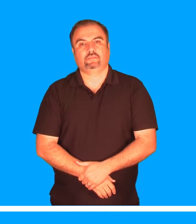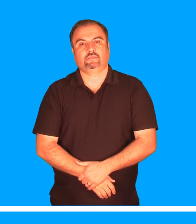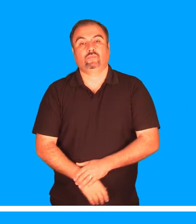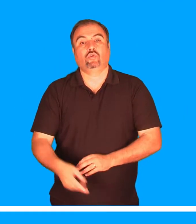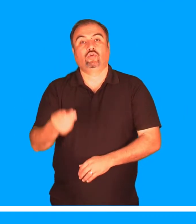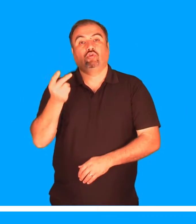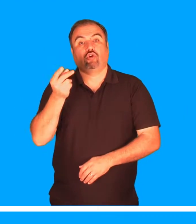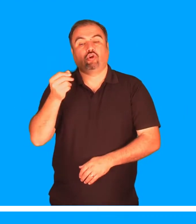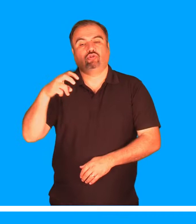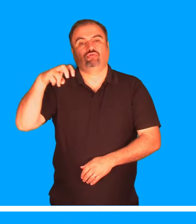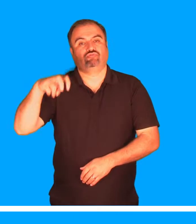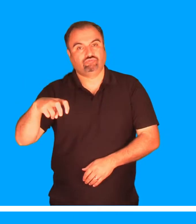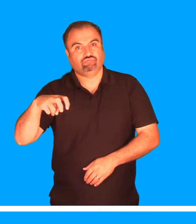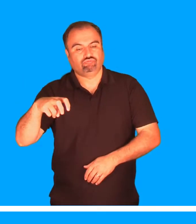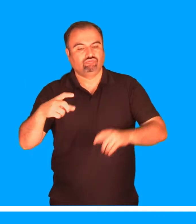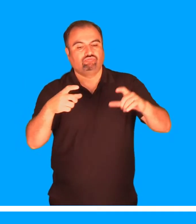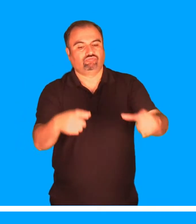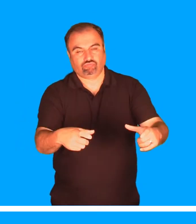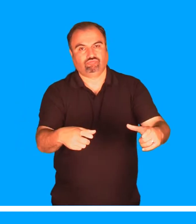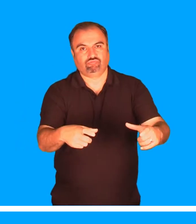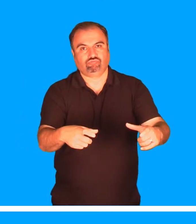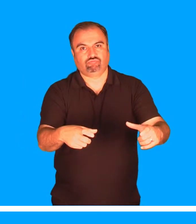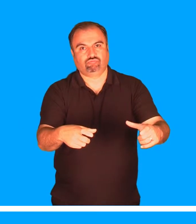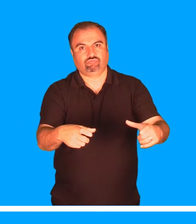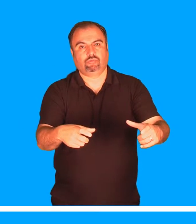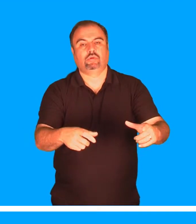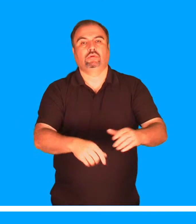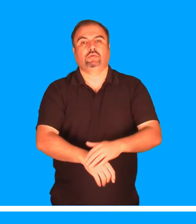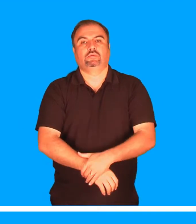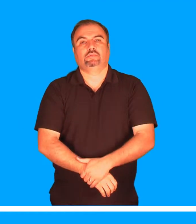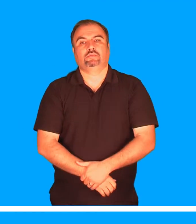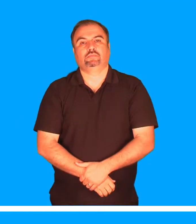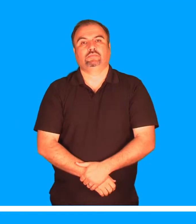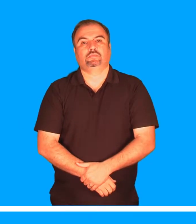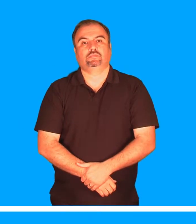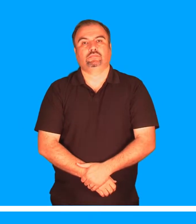The dog is sitting on the sidewalk near the water meter and the curb.